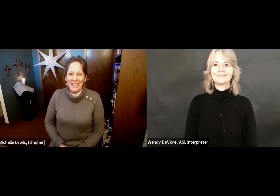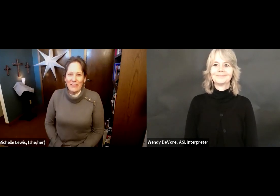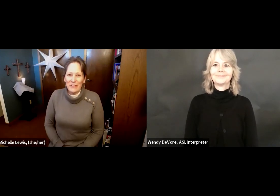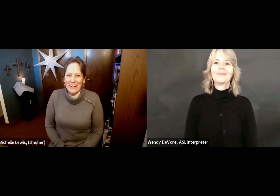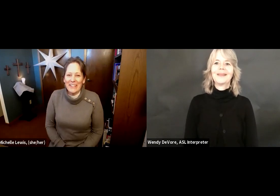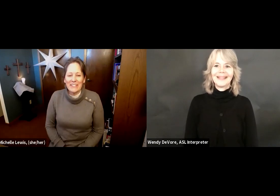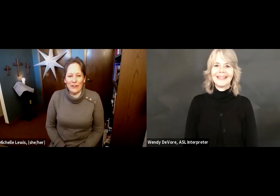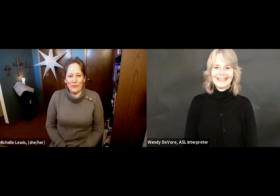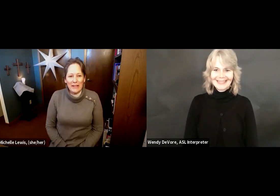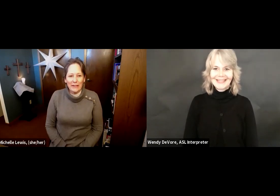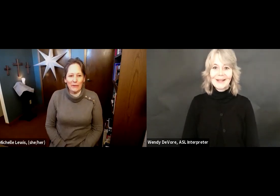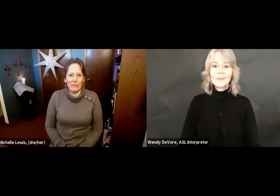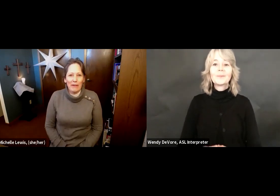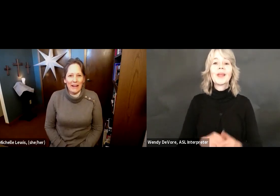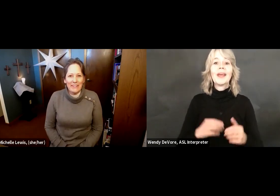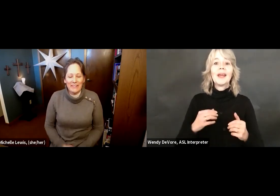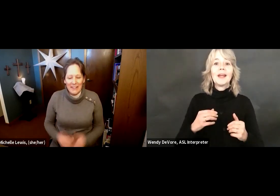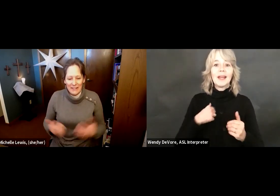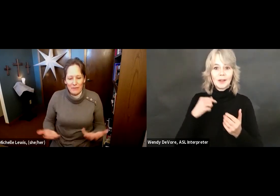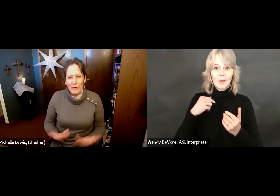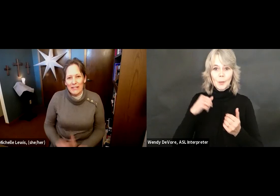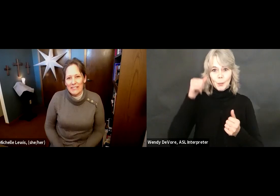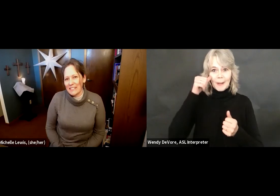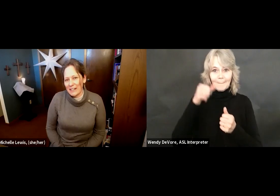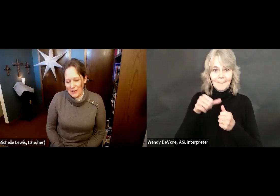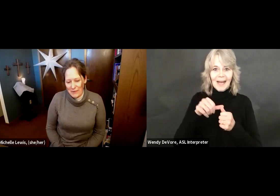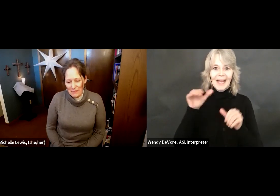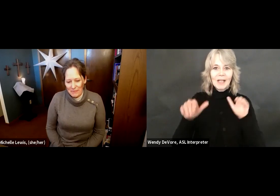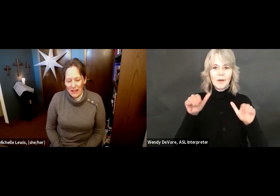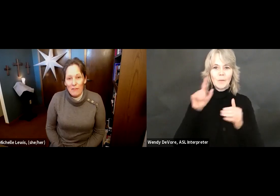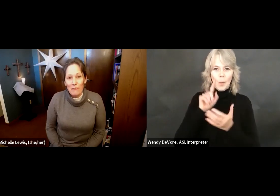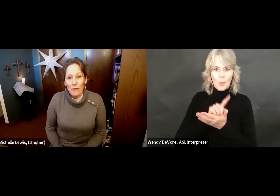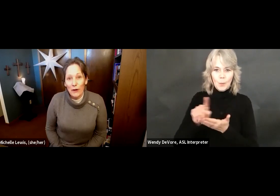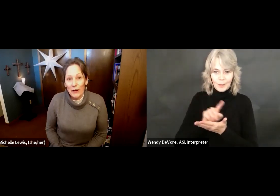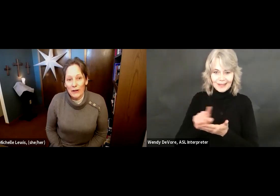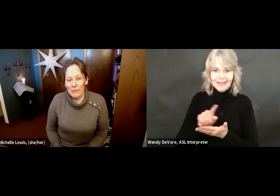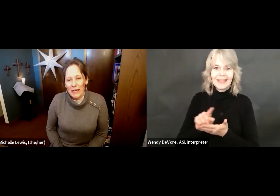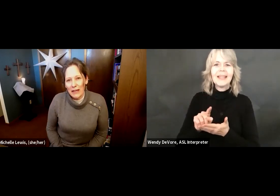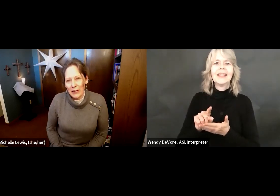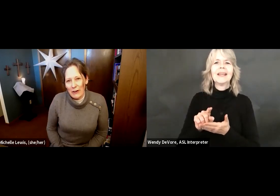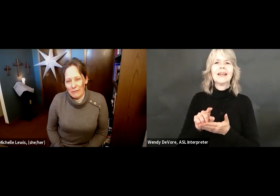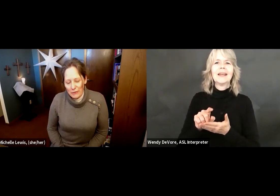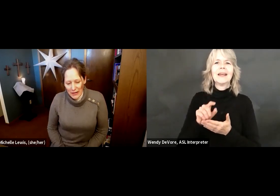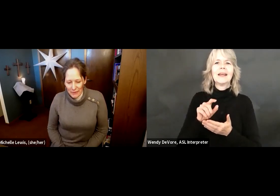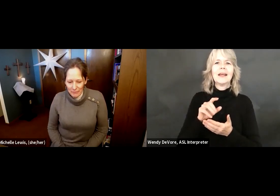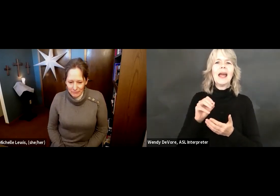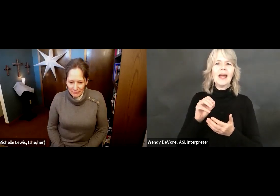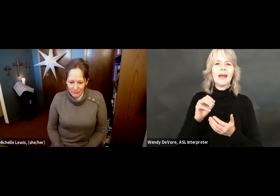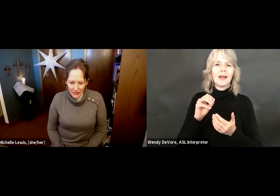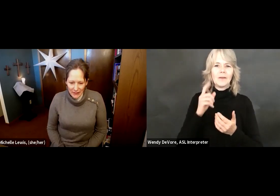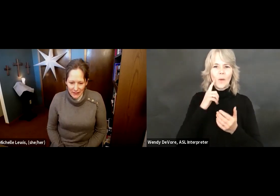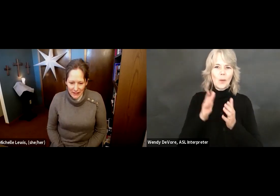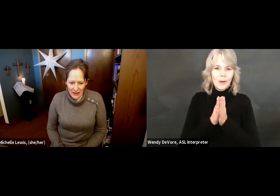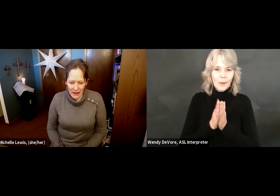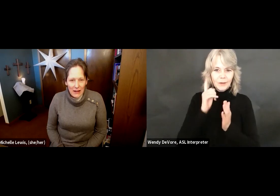All right, everyone, it's our weekly reminder and request for making an offering.